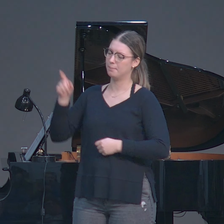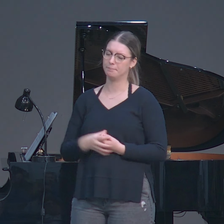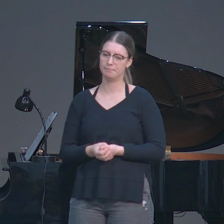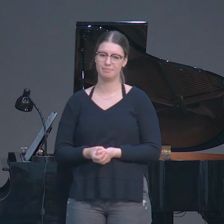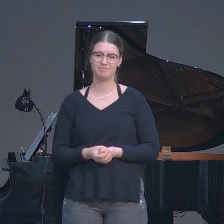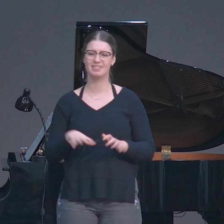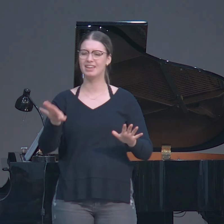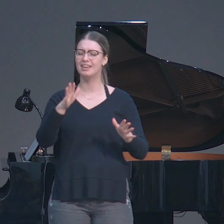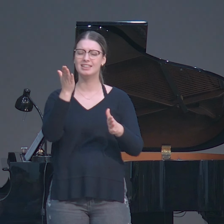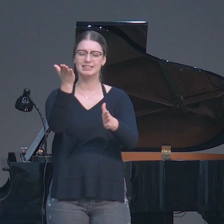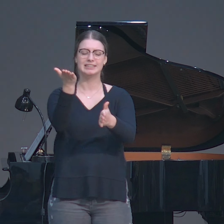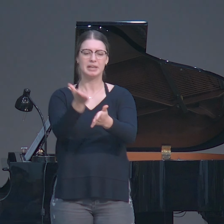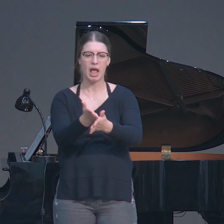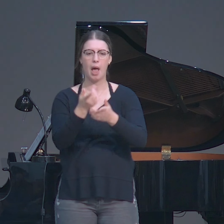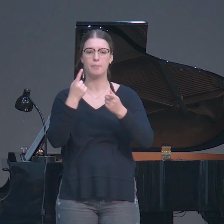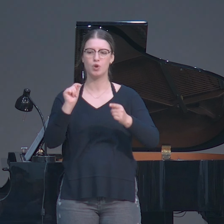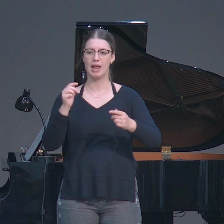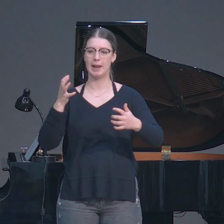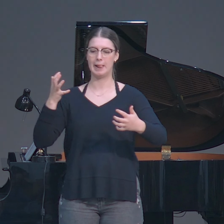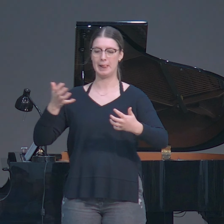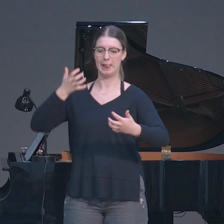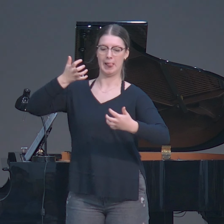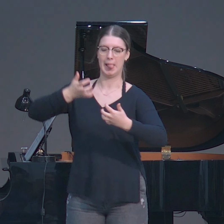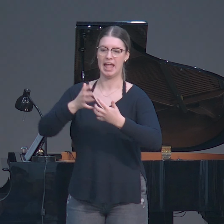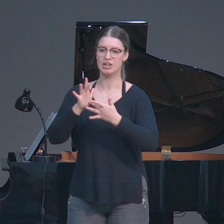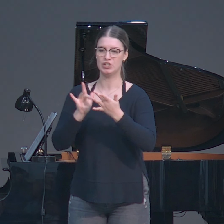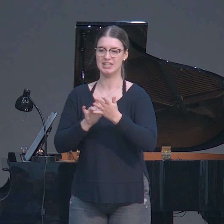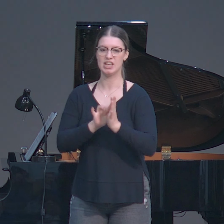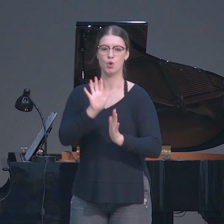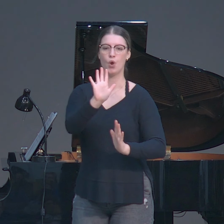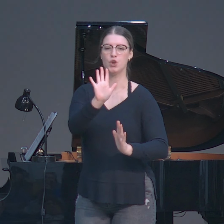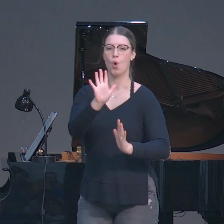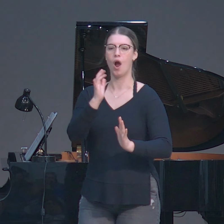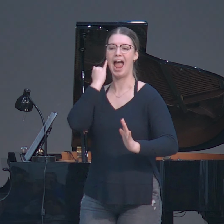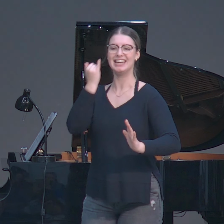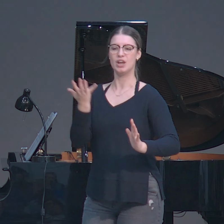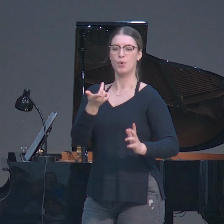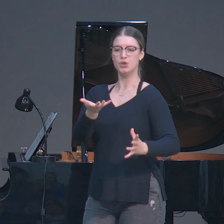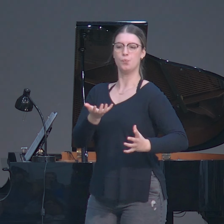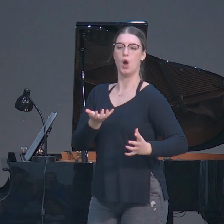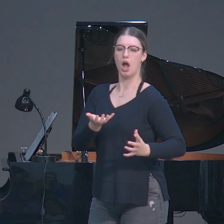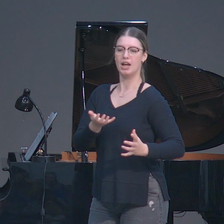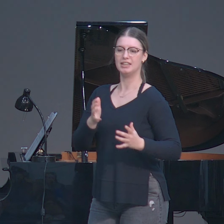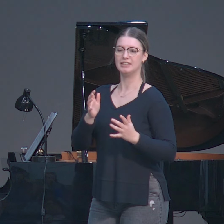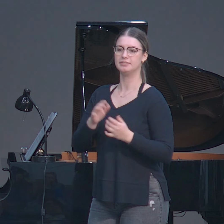Stop trying to make Jesus who you want Him to be.